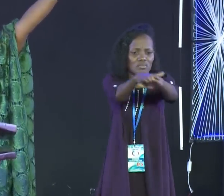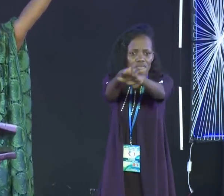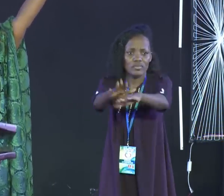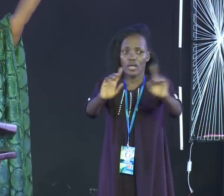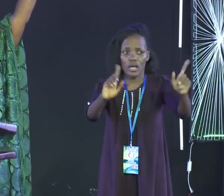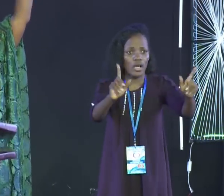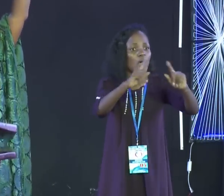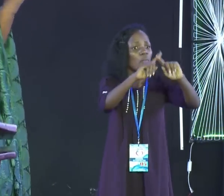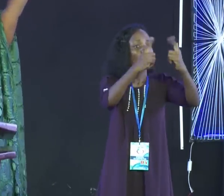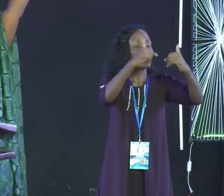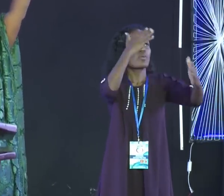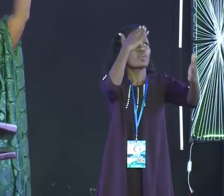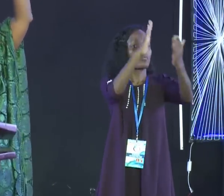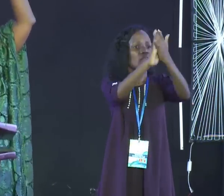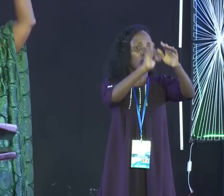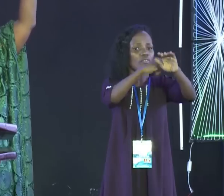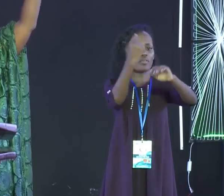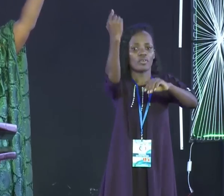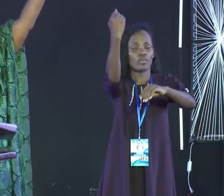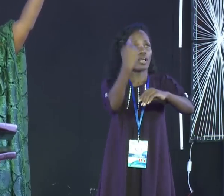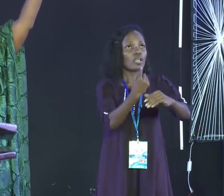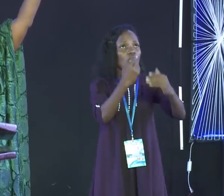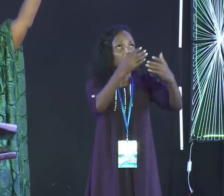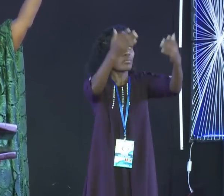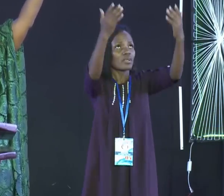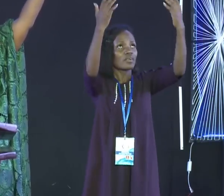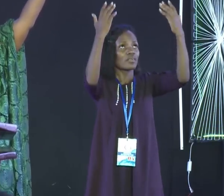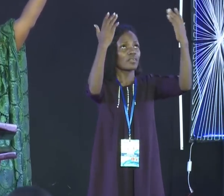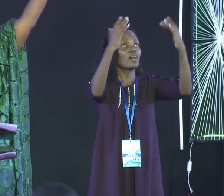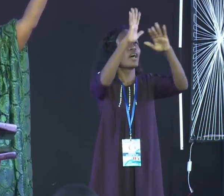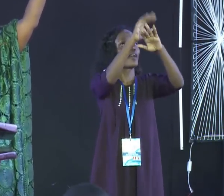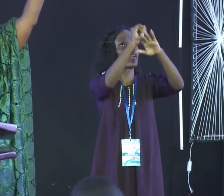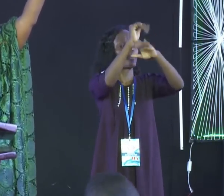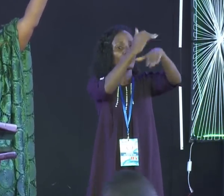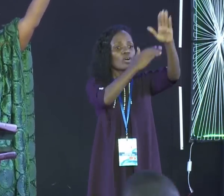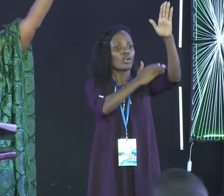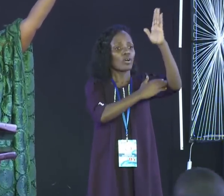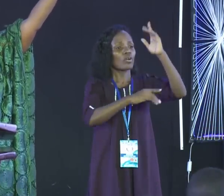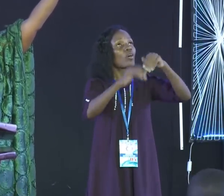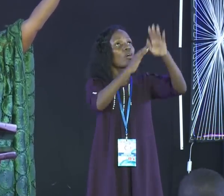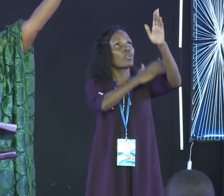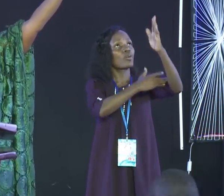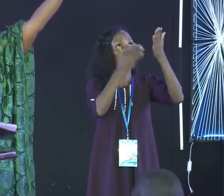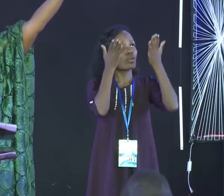tukiriza nti ku altar bwe tubeerawo ne tuwanike emikono oba ne tukowolerawo. Mukama